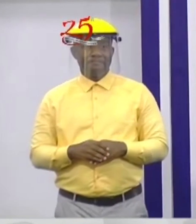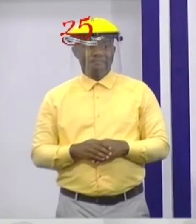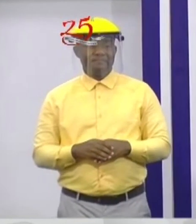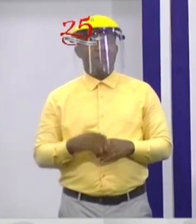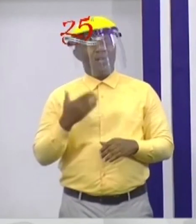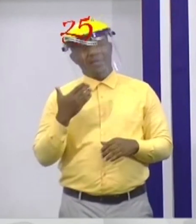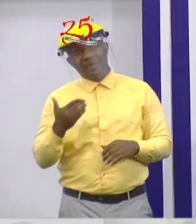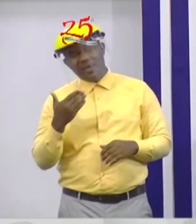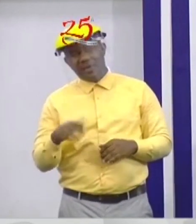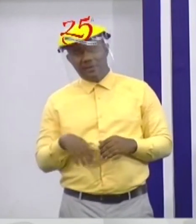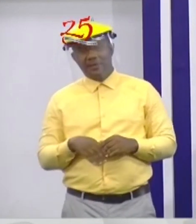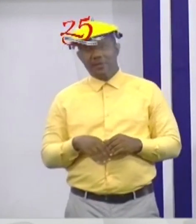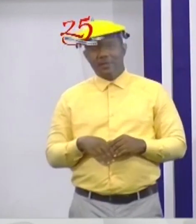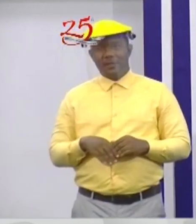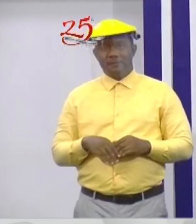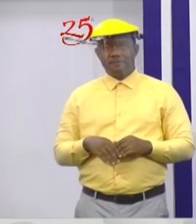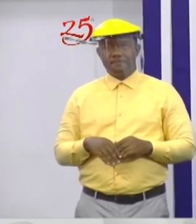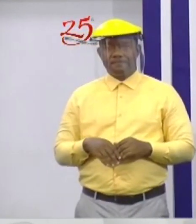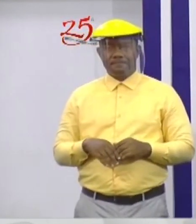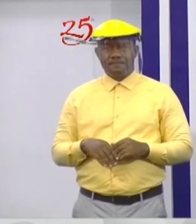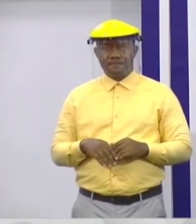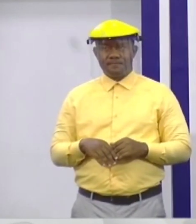Thank you once again, Honorable Minister.